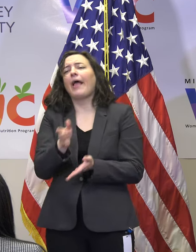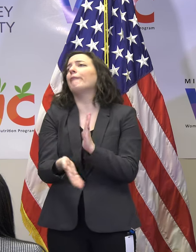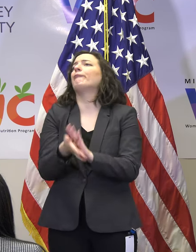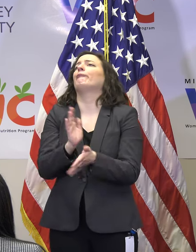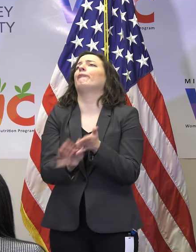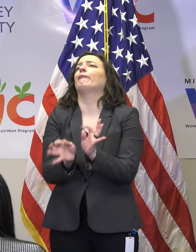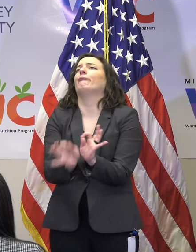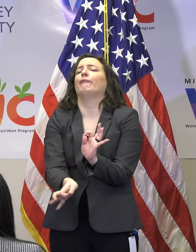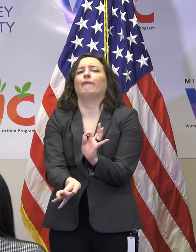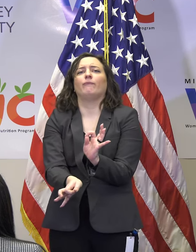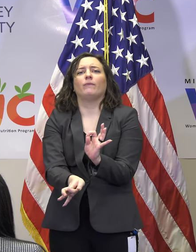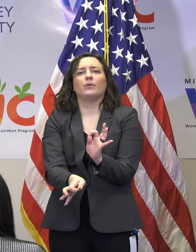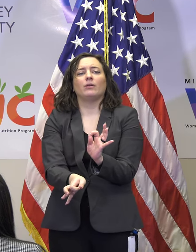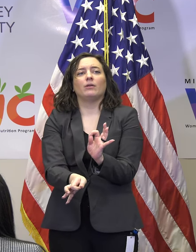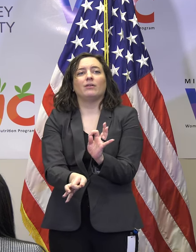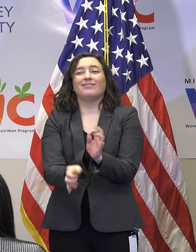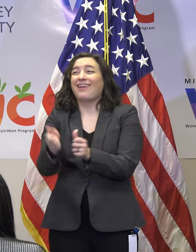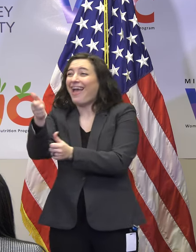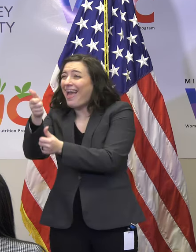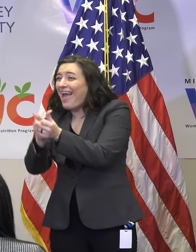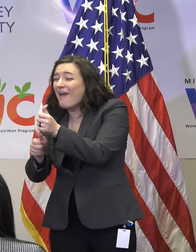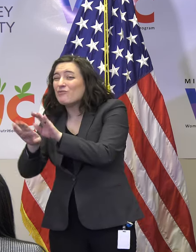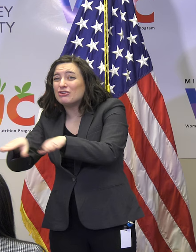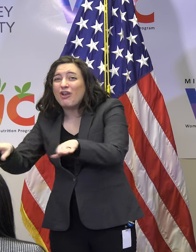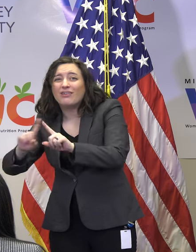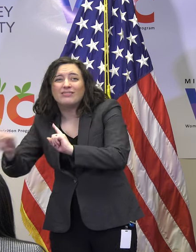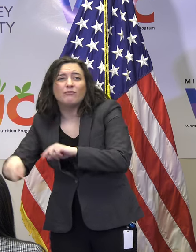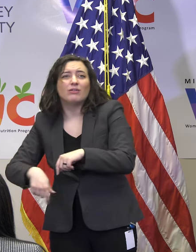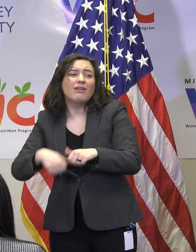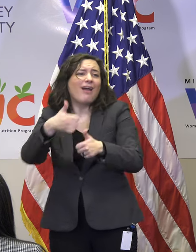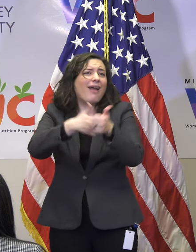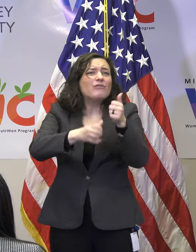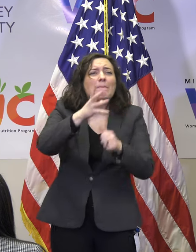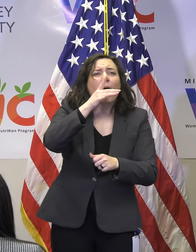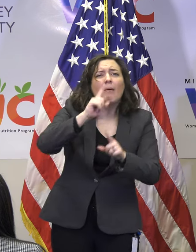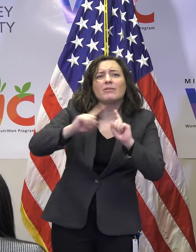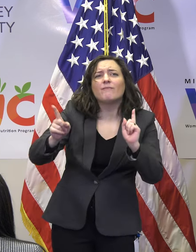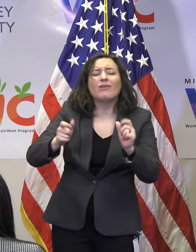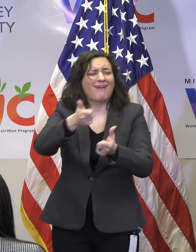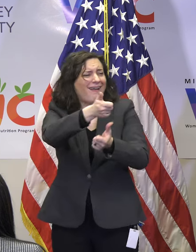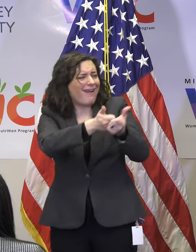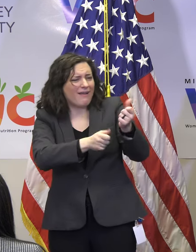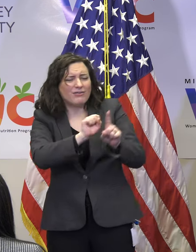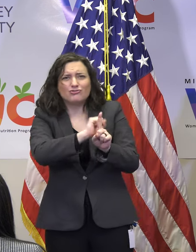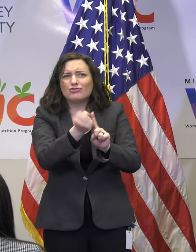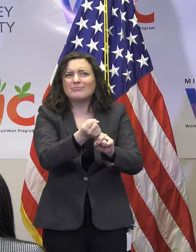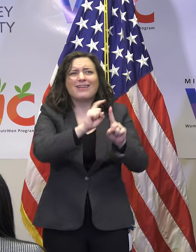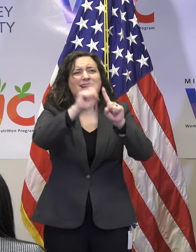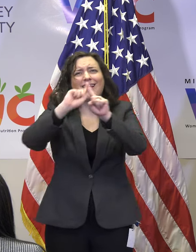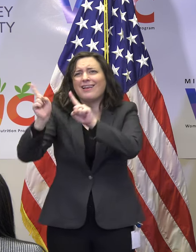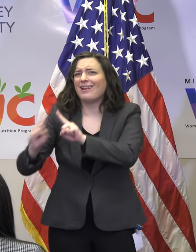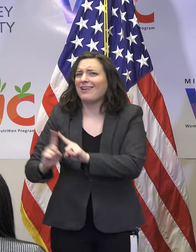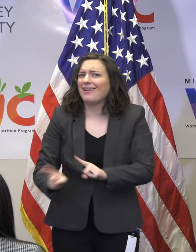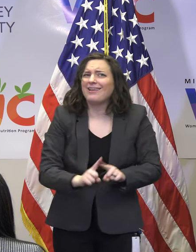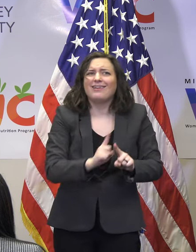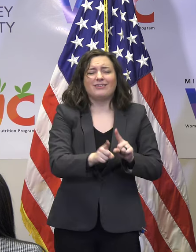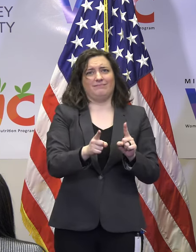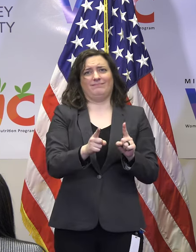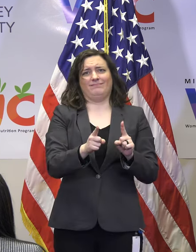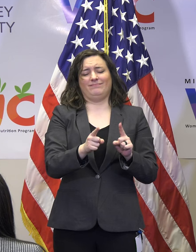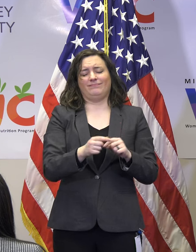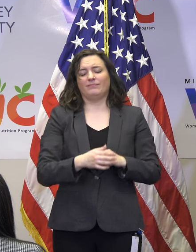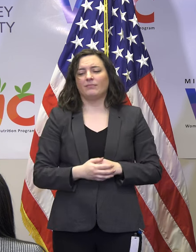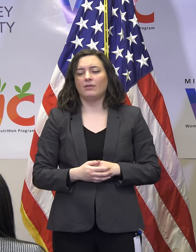Every child, every mom is different, every circumstance is different. So I'm here today to